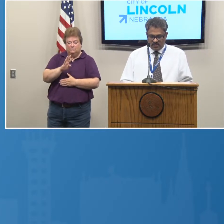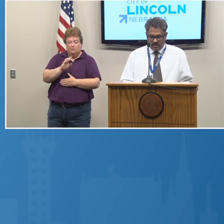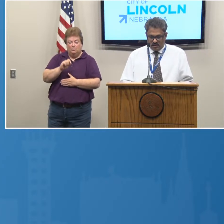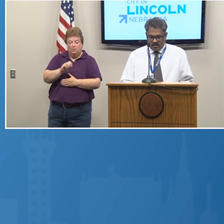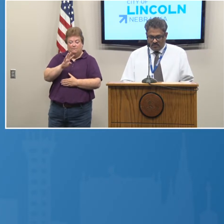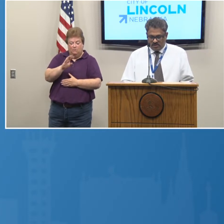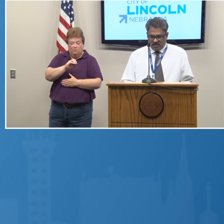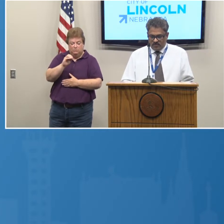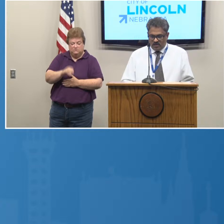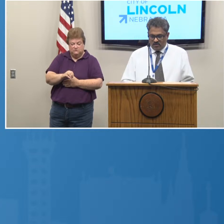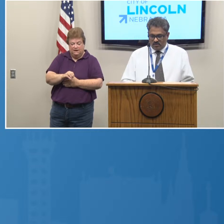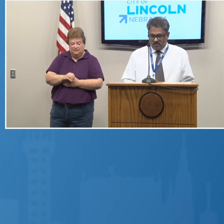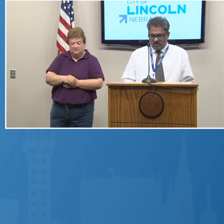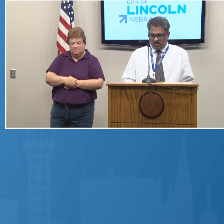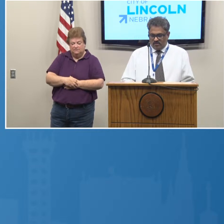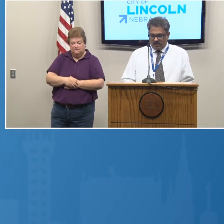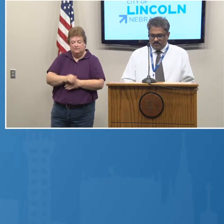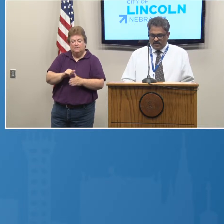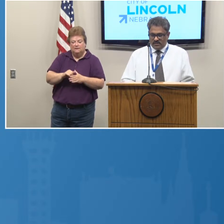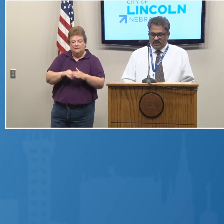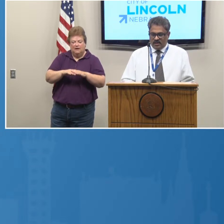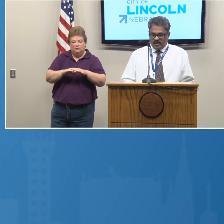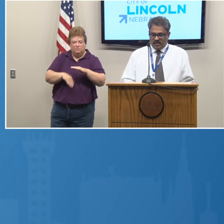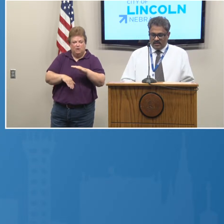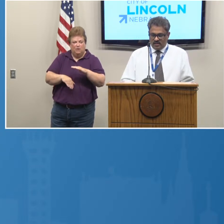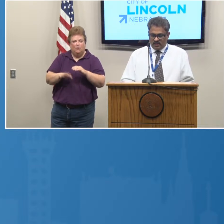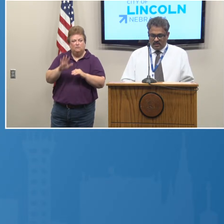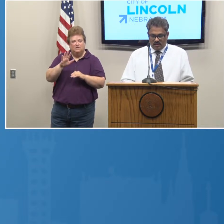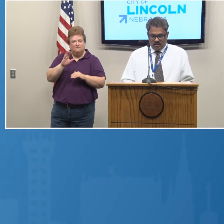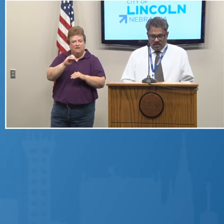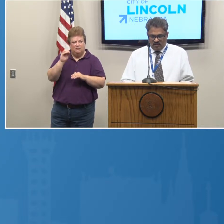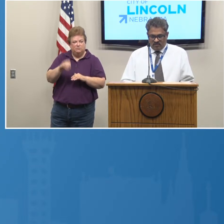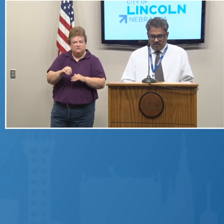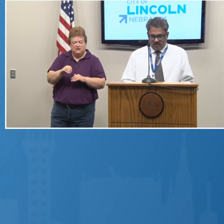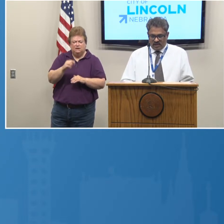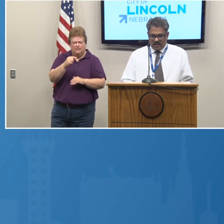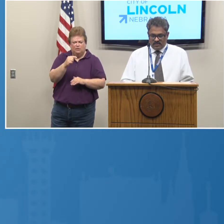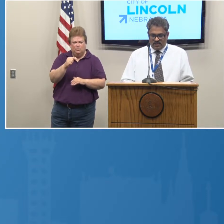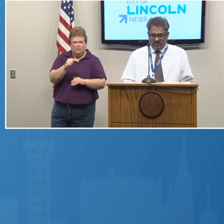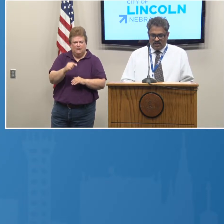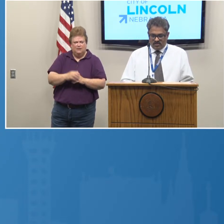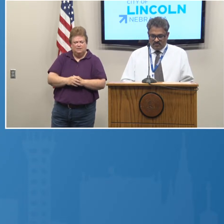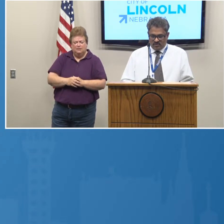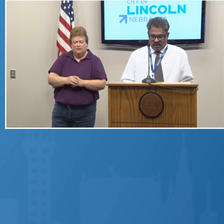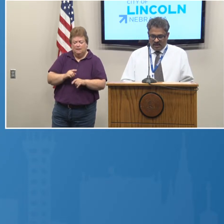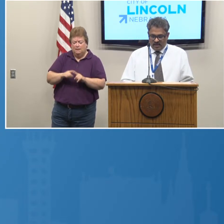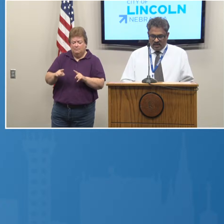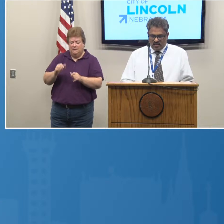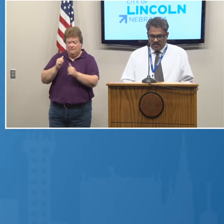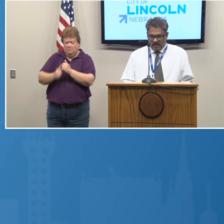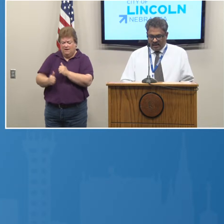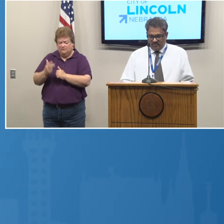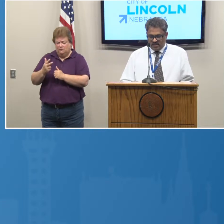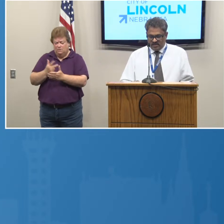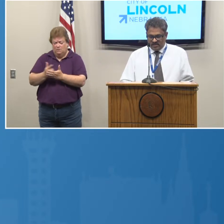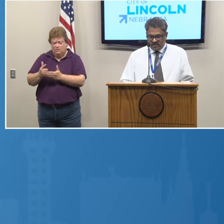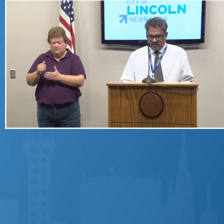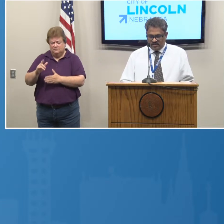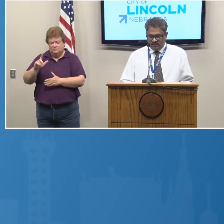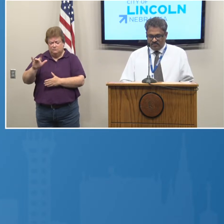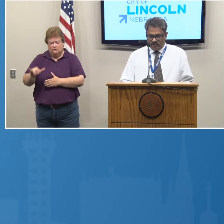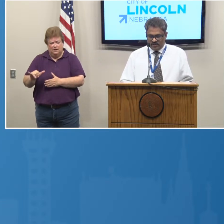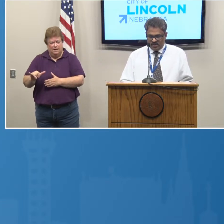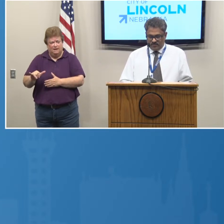4.4%, which is below 5% and in green. However, for the last 3 weeks of July, the average